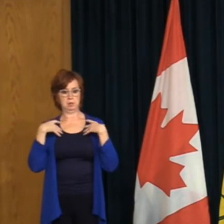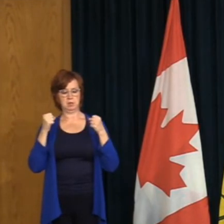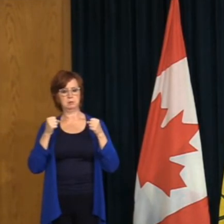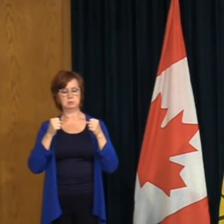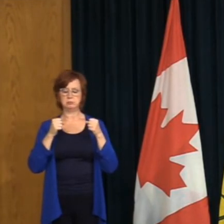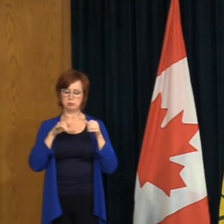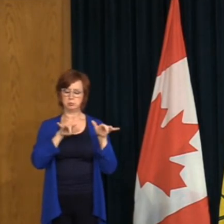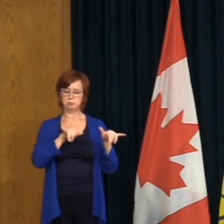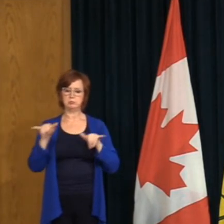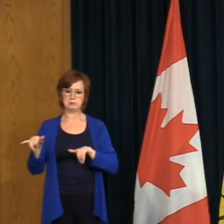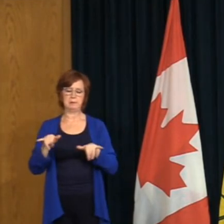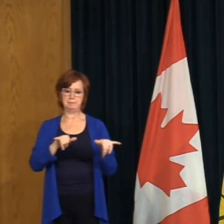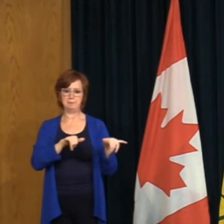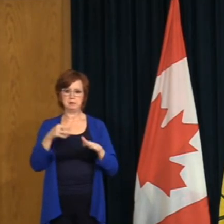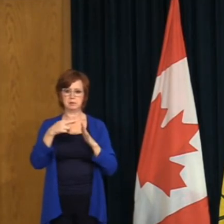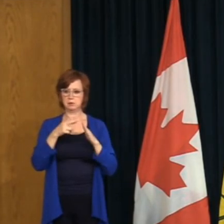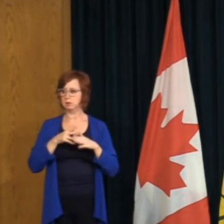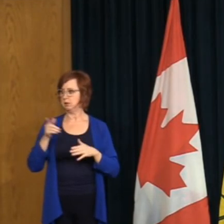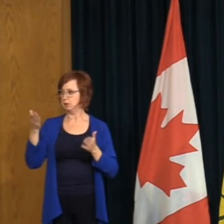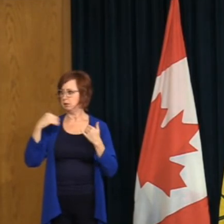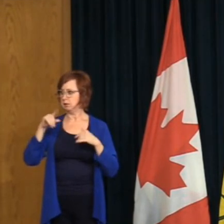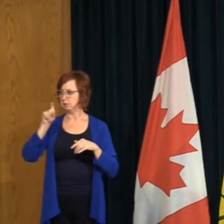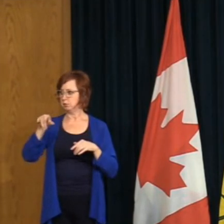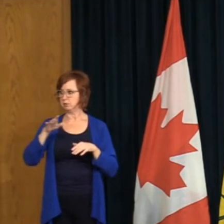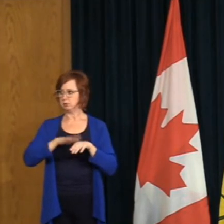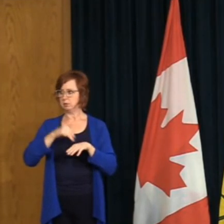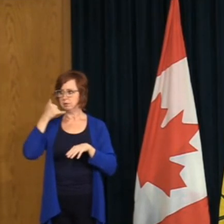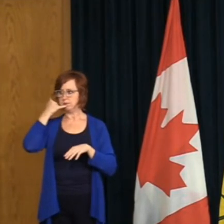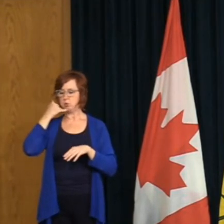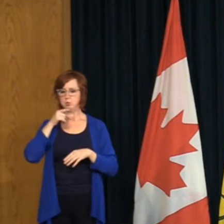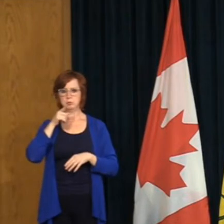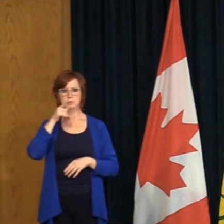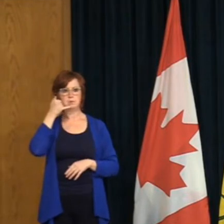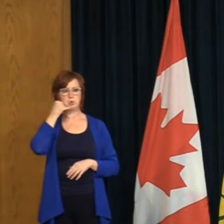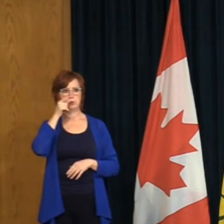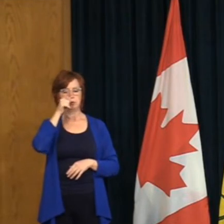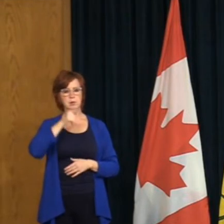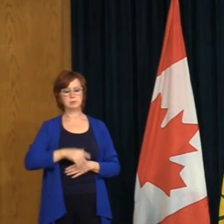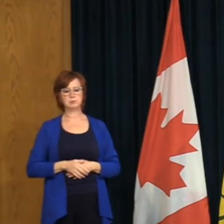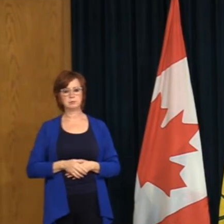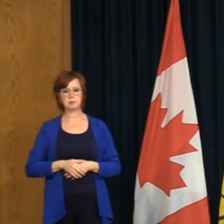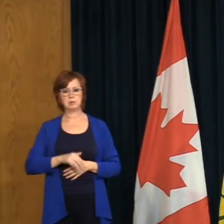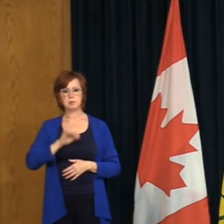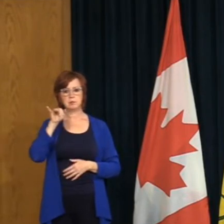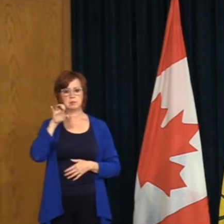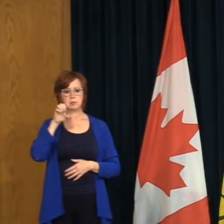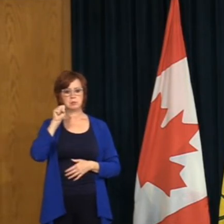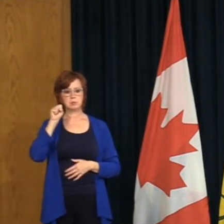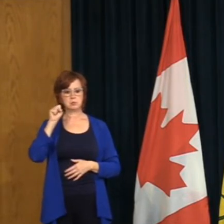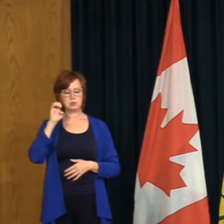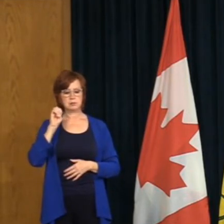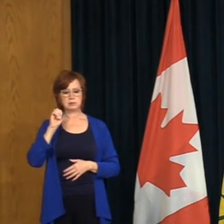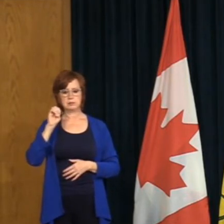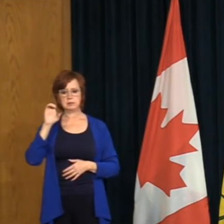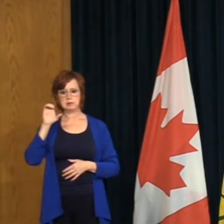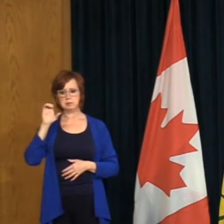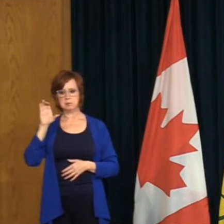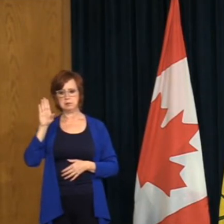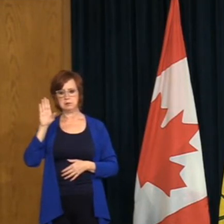forward. We'll take our next question on the phone. Operator? We have Jesse Anton with